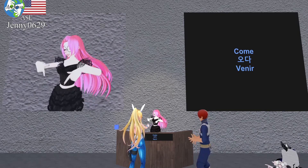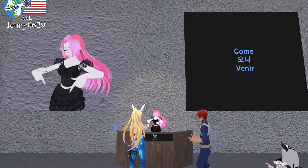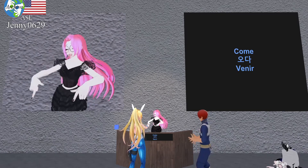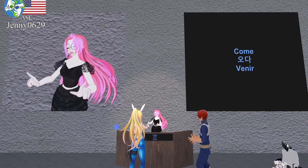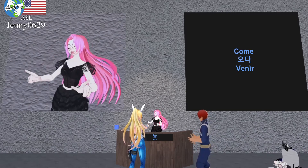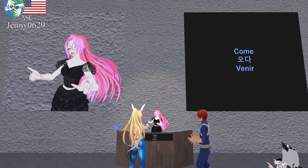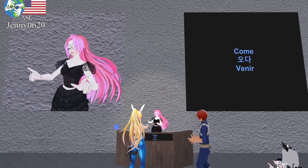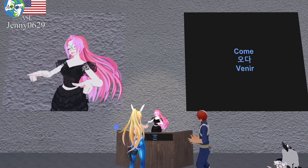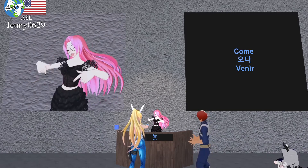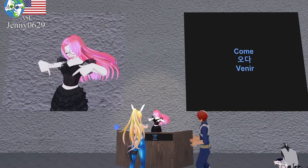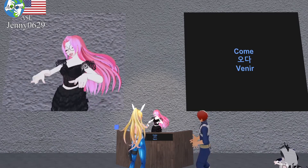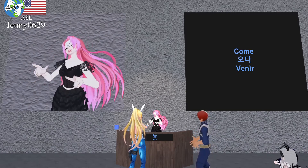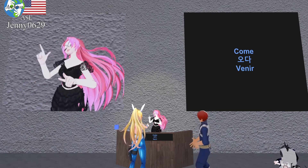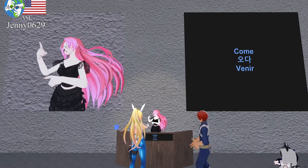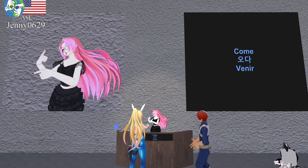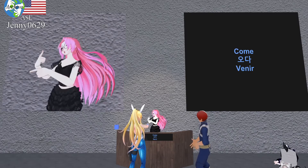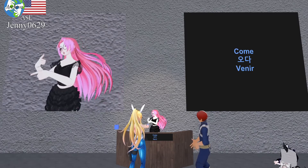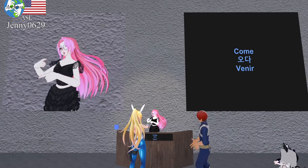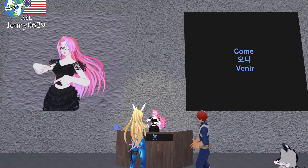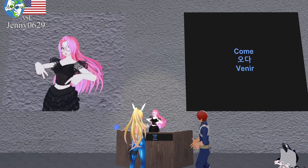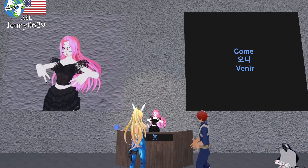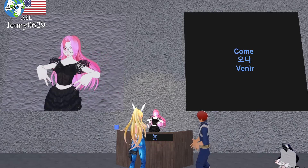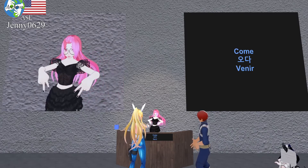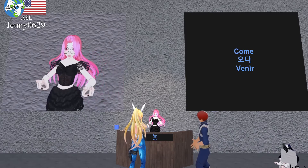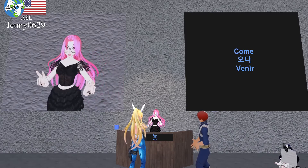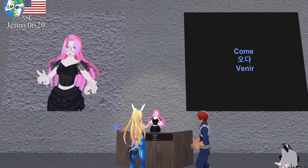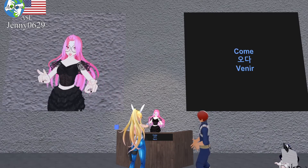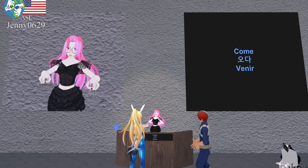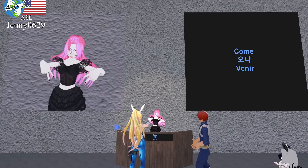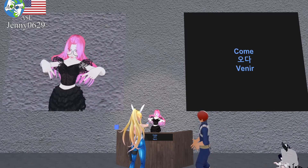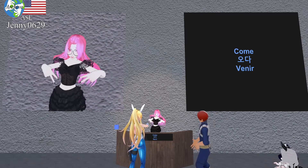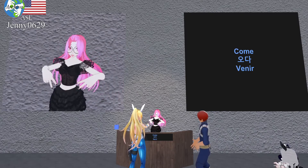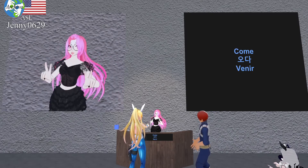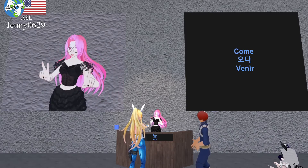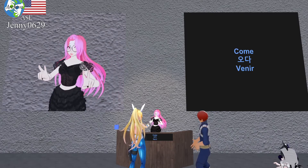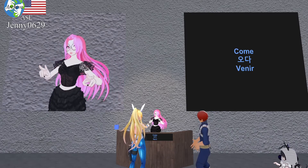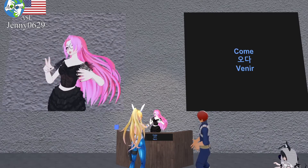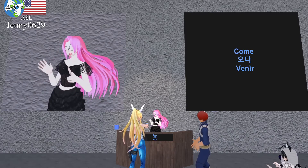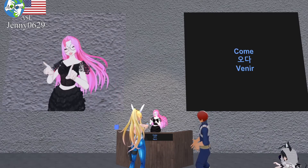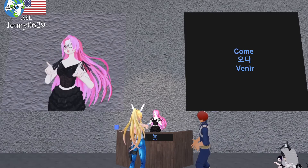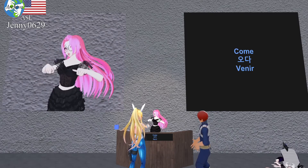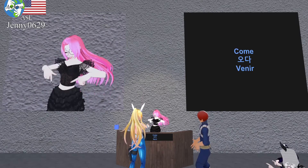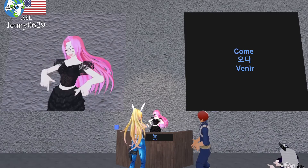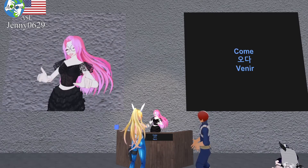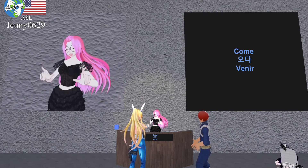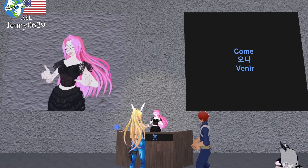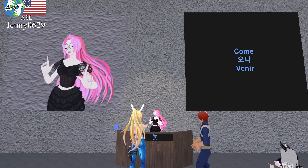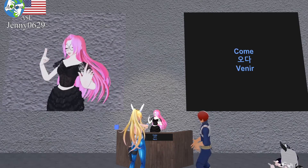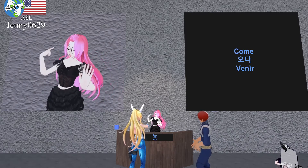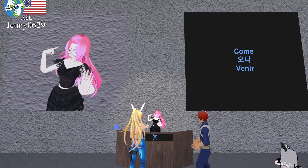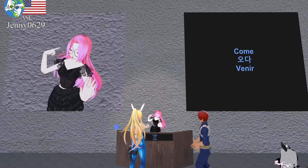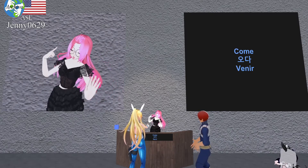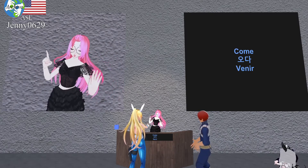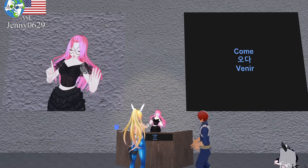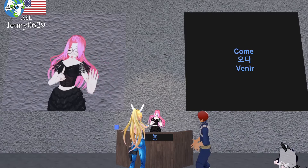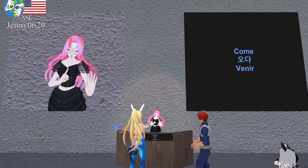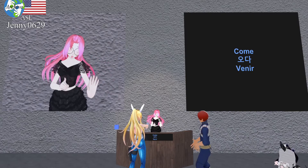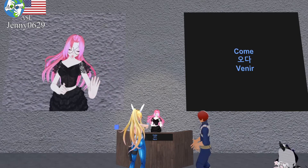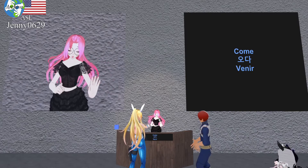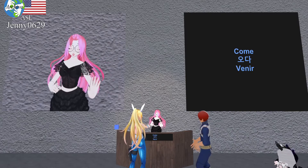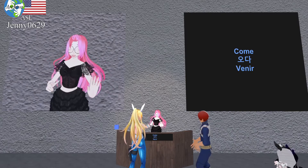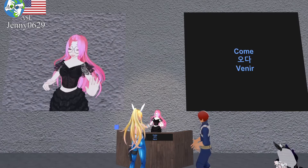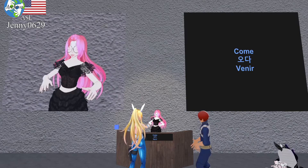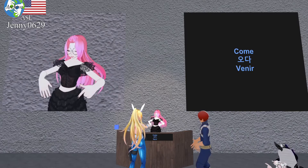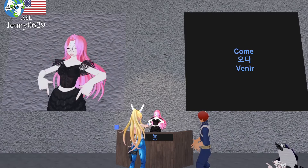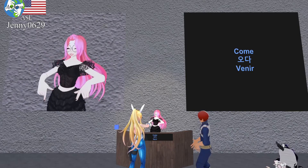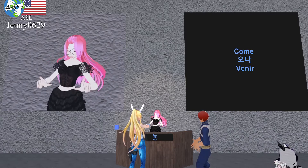right, because this is allowed, you're right. So with allowed, you're going to use P's. Yeah, or you can also use allowed. I thought that, but I